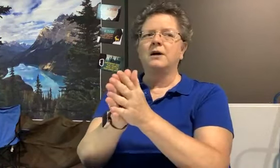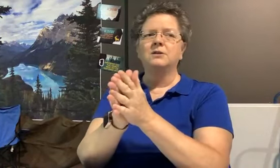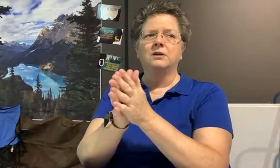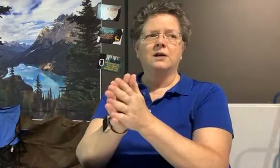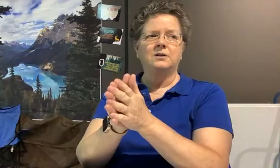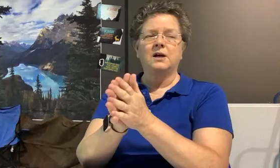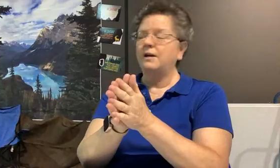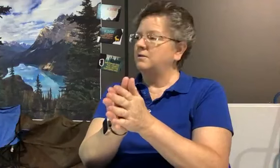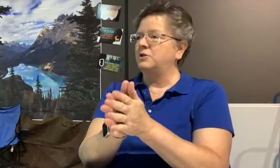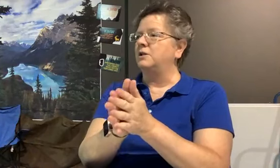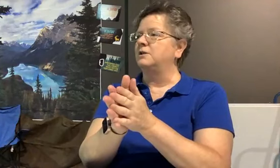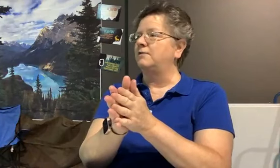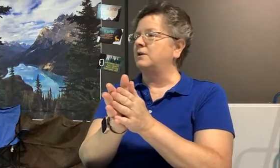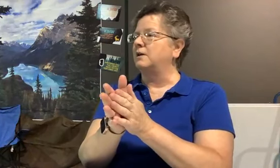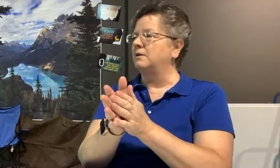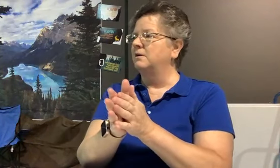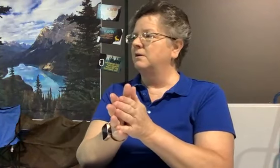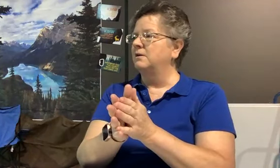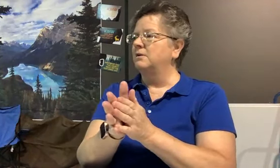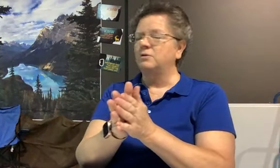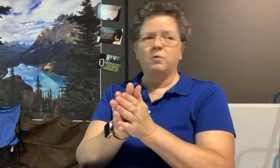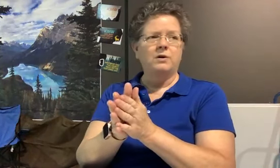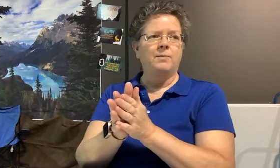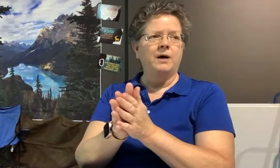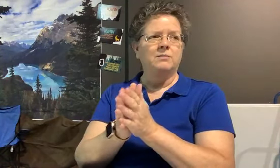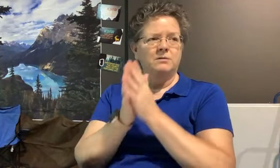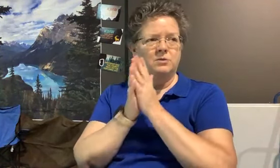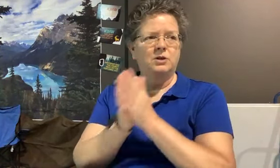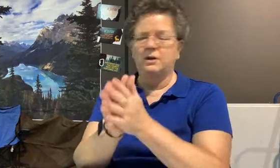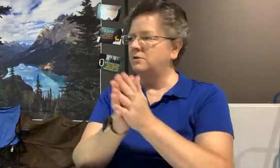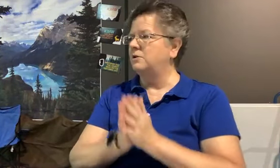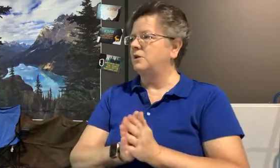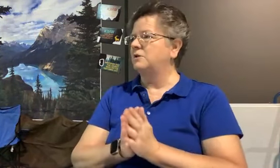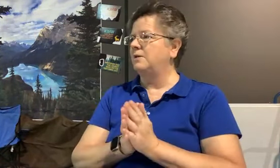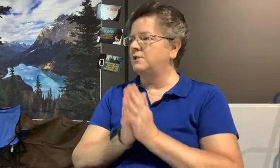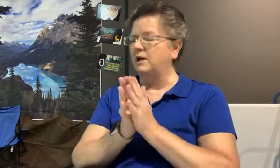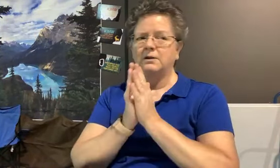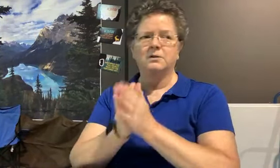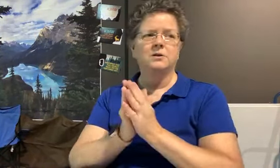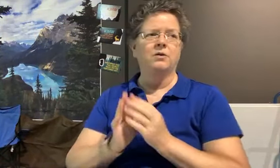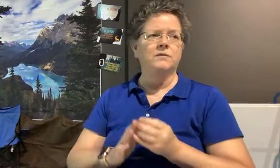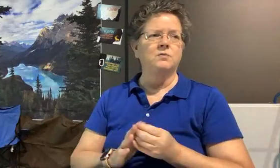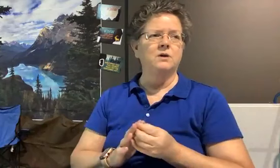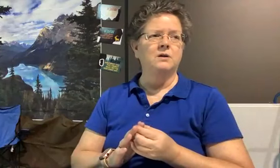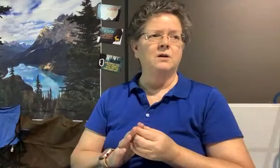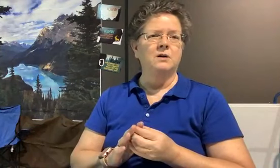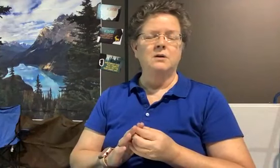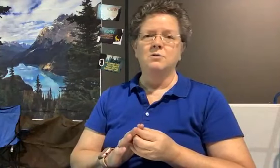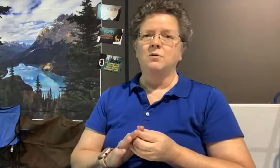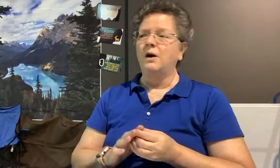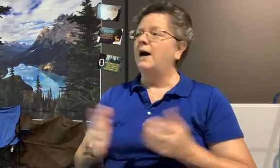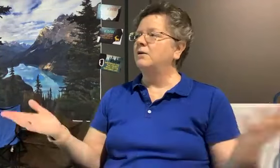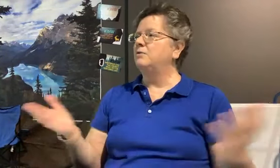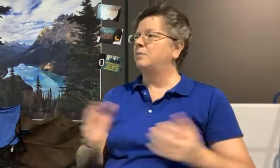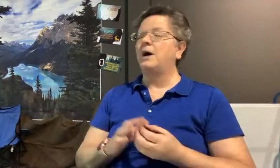direction that God's guiding her. She doesn't have anything to worry about. She needs to just keep staying in the center of his will. So how can you apply